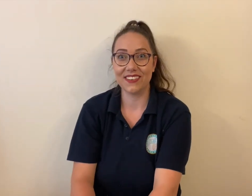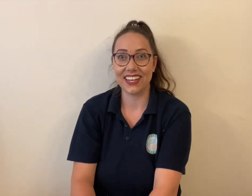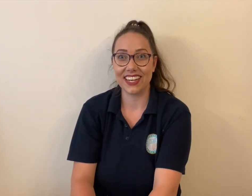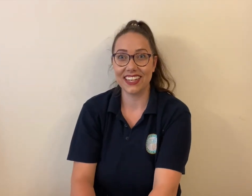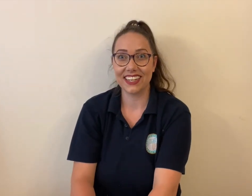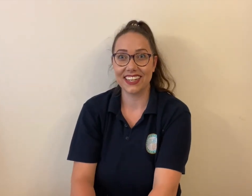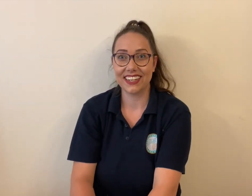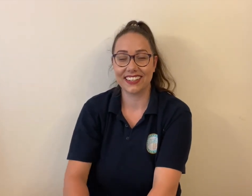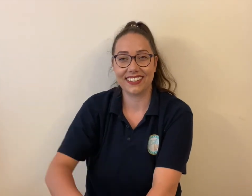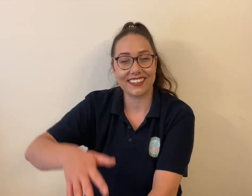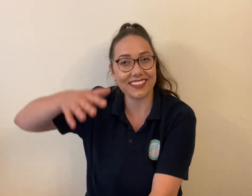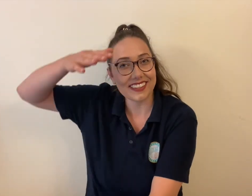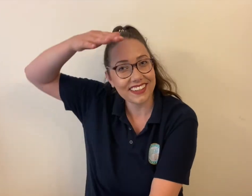ready?